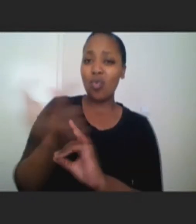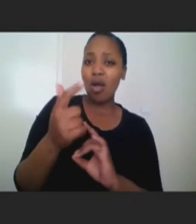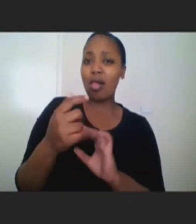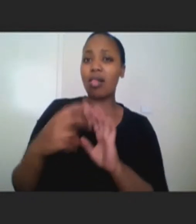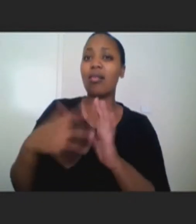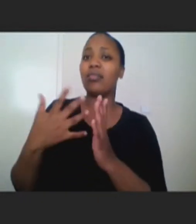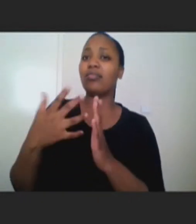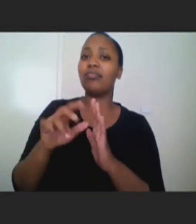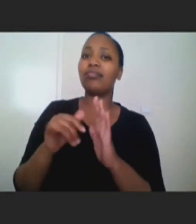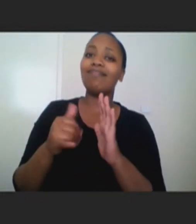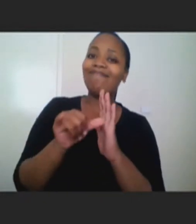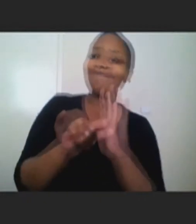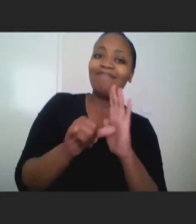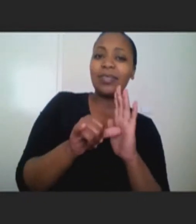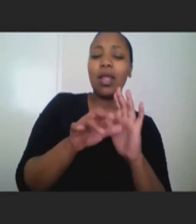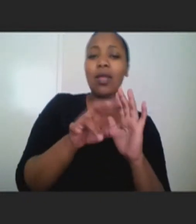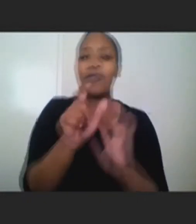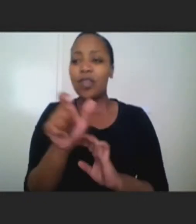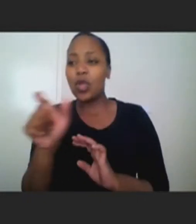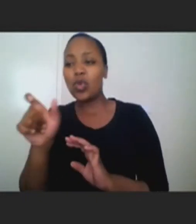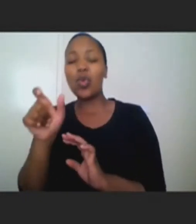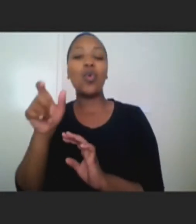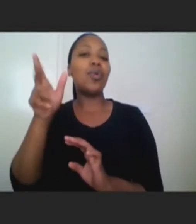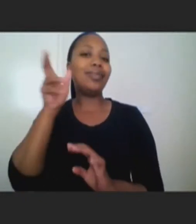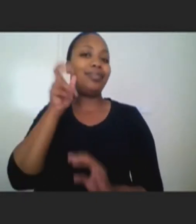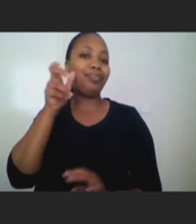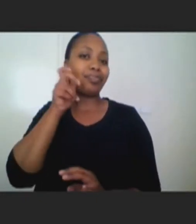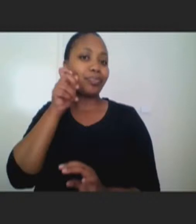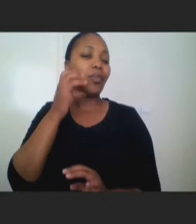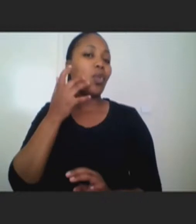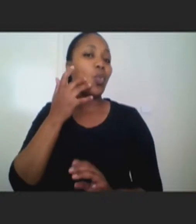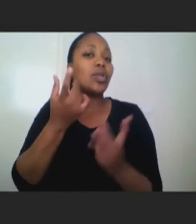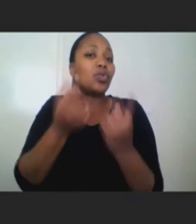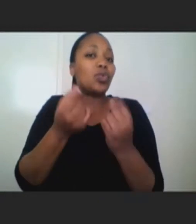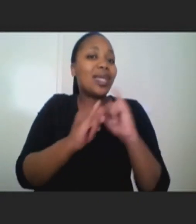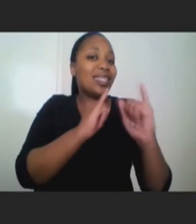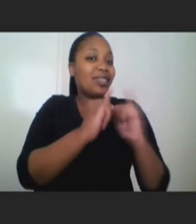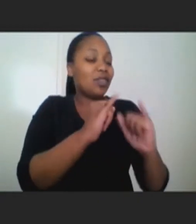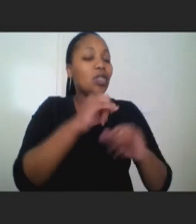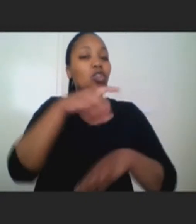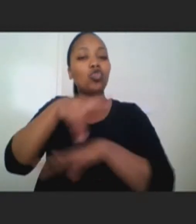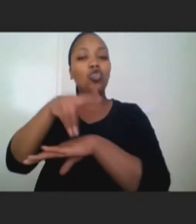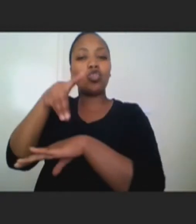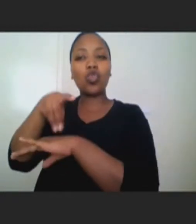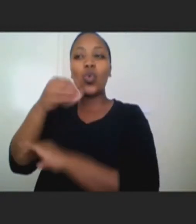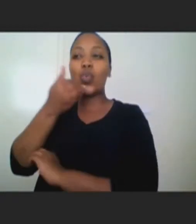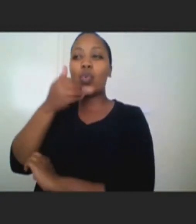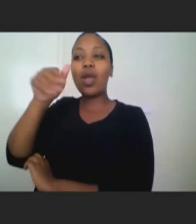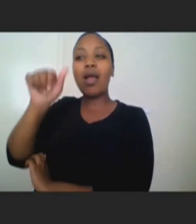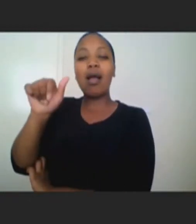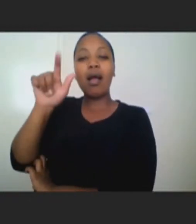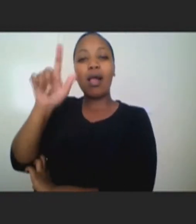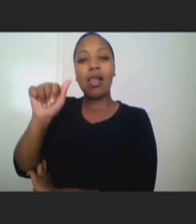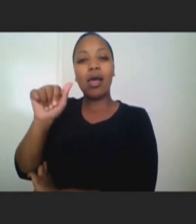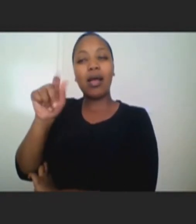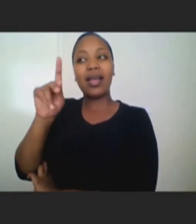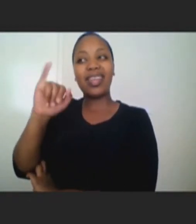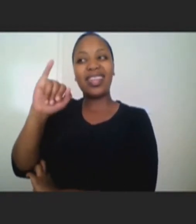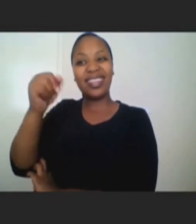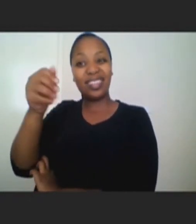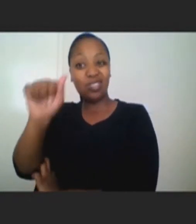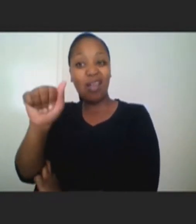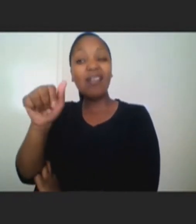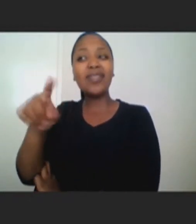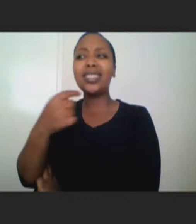stations, where she had a BBC interview, Dr. Alakija. She mentioned a very